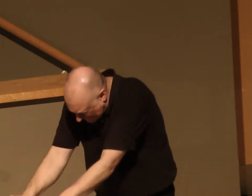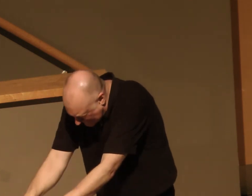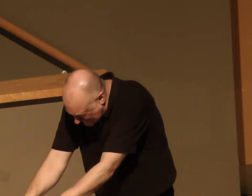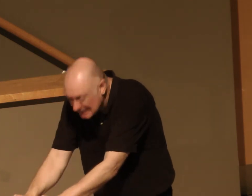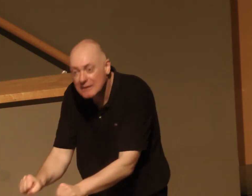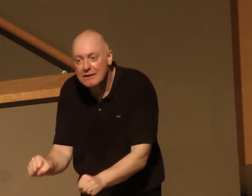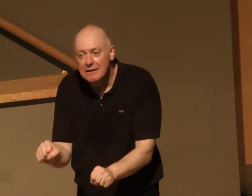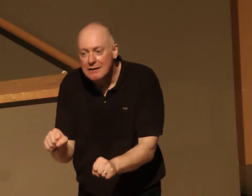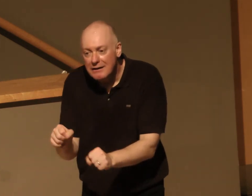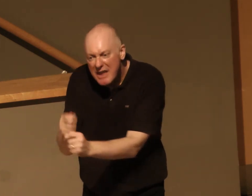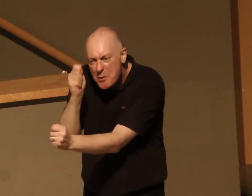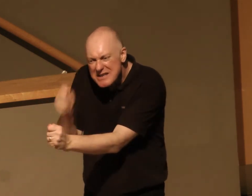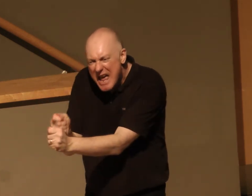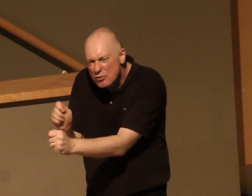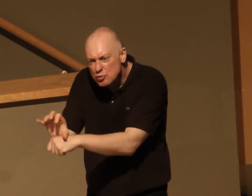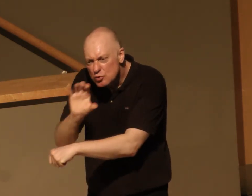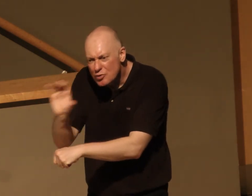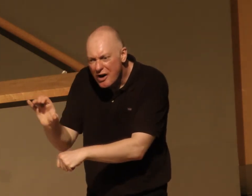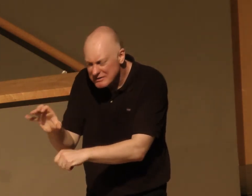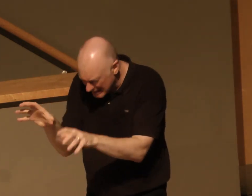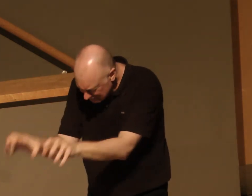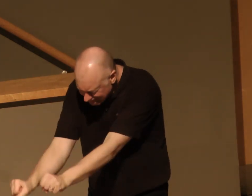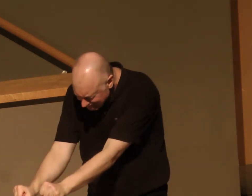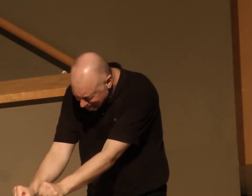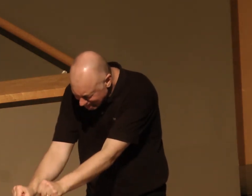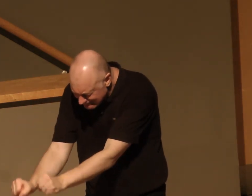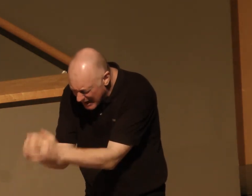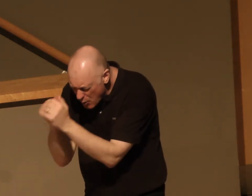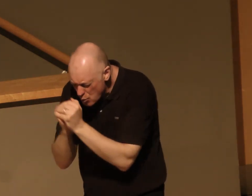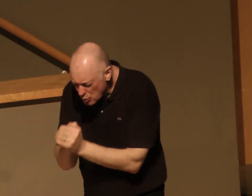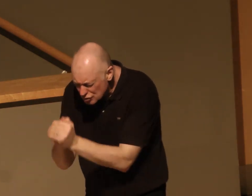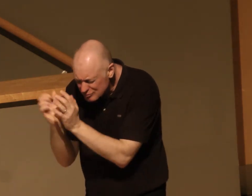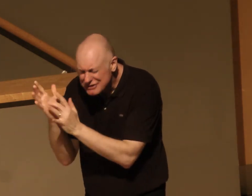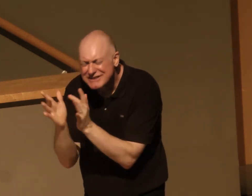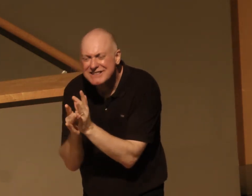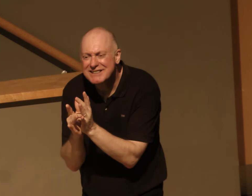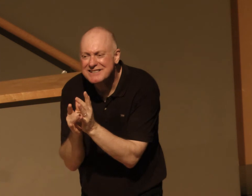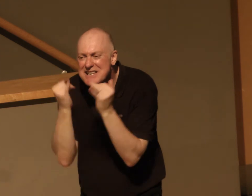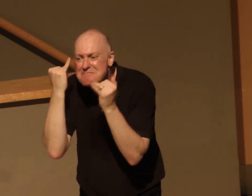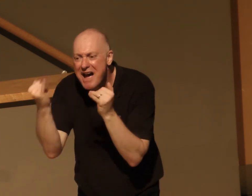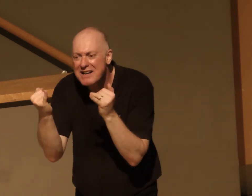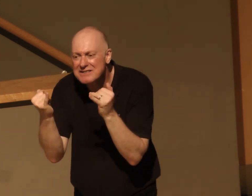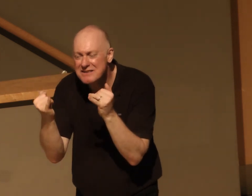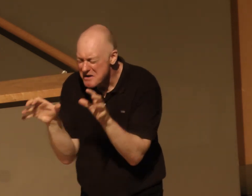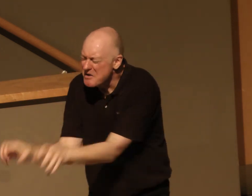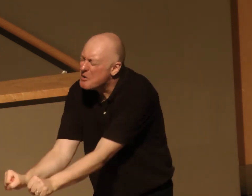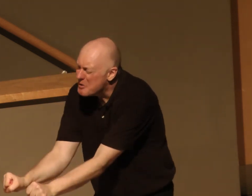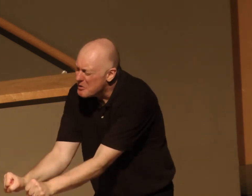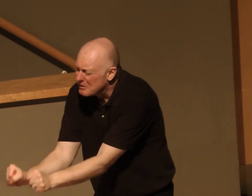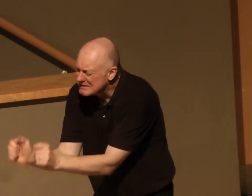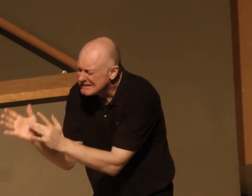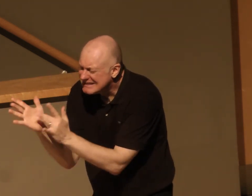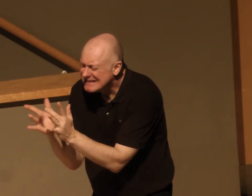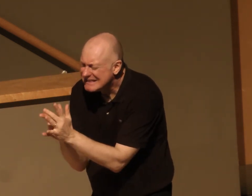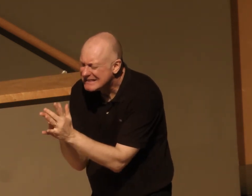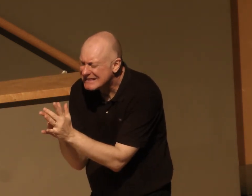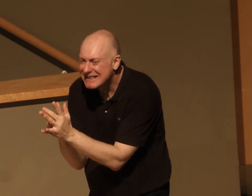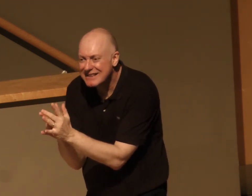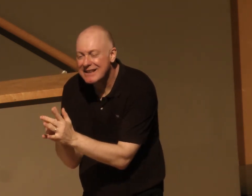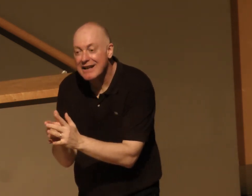to the cross the bible says they worshipped him imagine that moment falling down and holding the feet of Jesus Christ now he has a glorified body a perfect